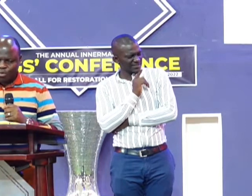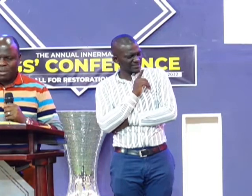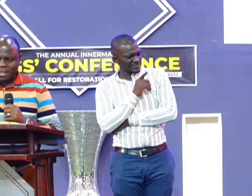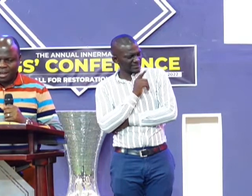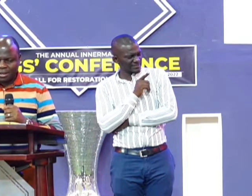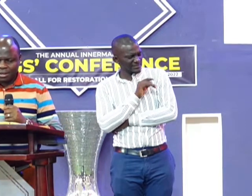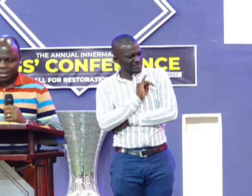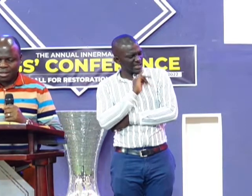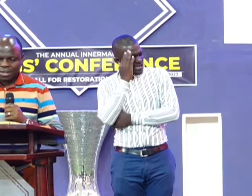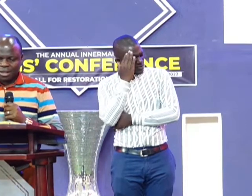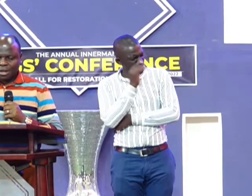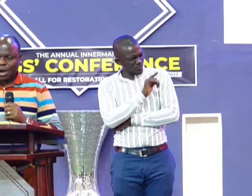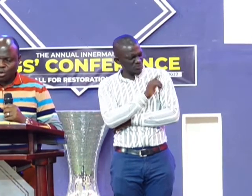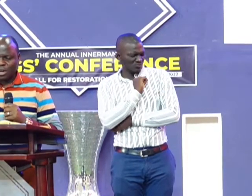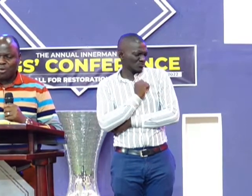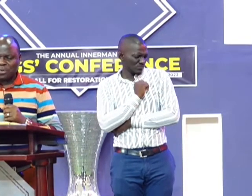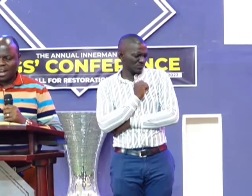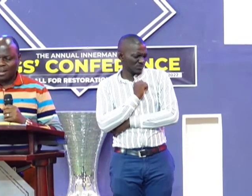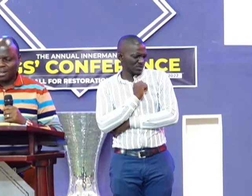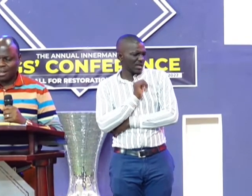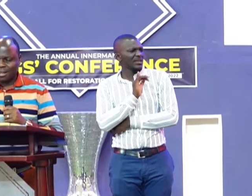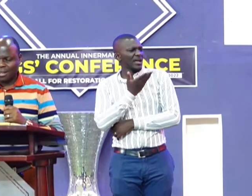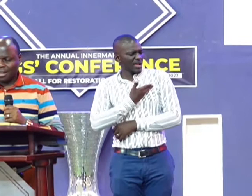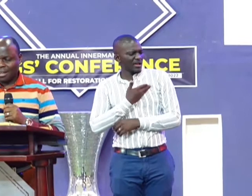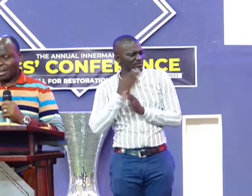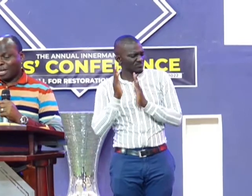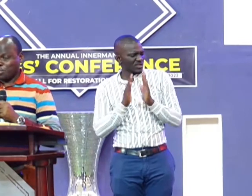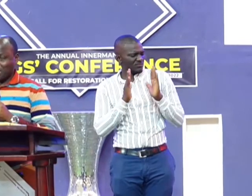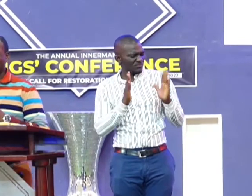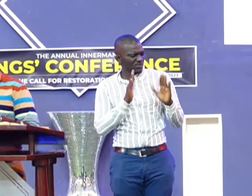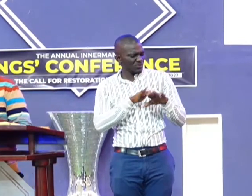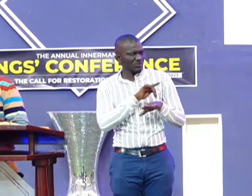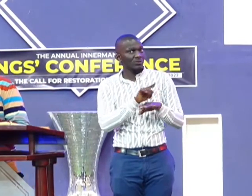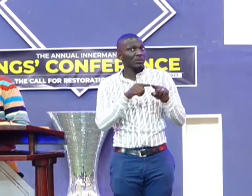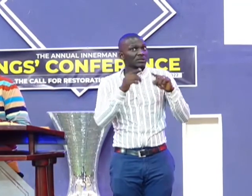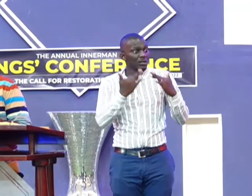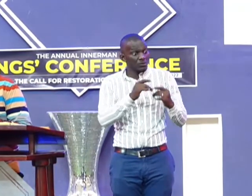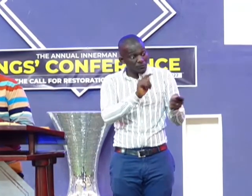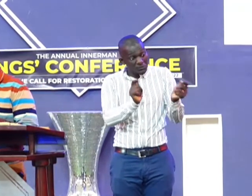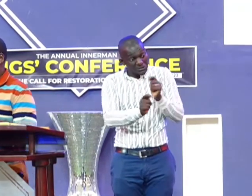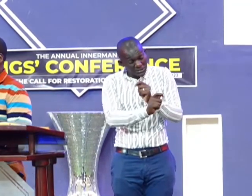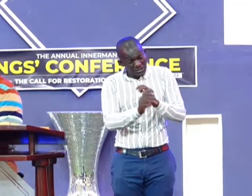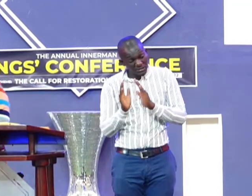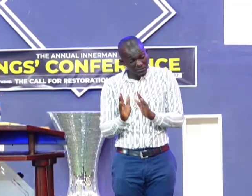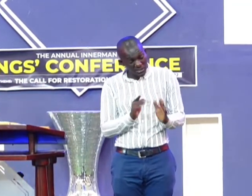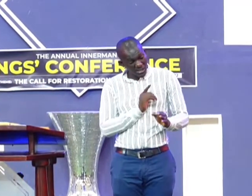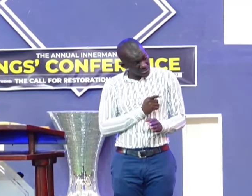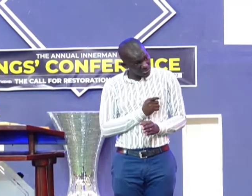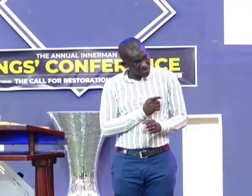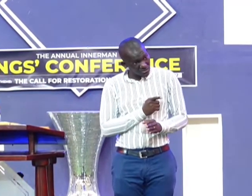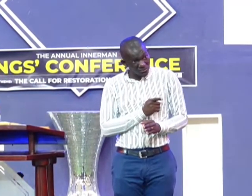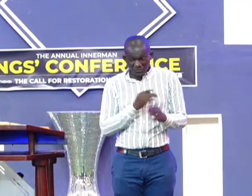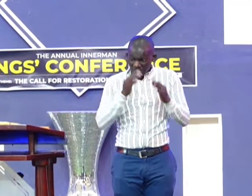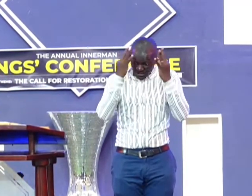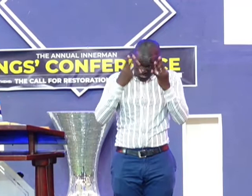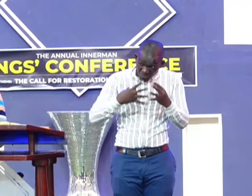I knew you. I had a plan over you. Now you've turned the plan.